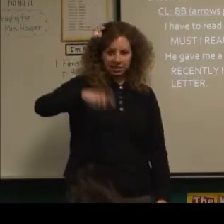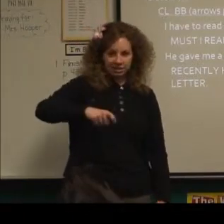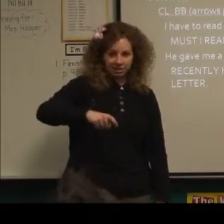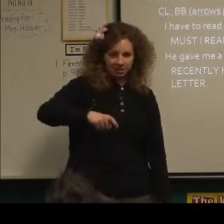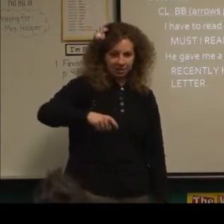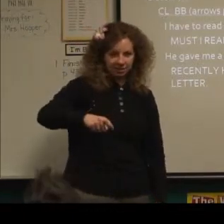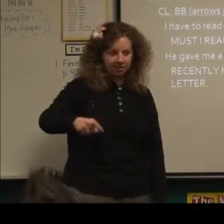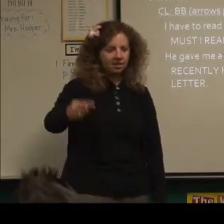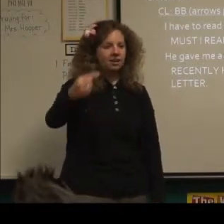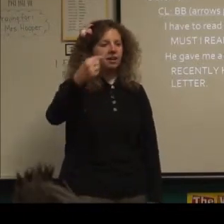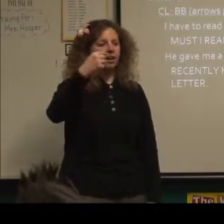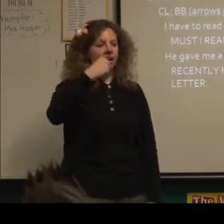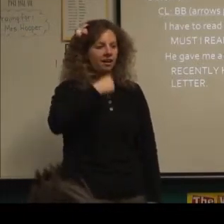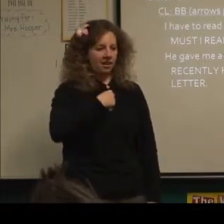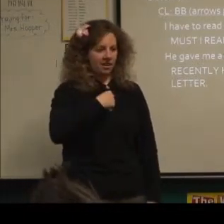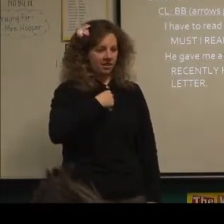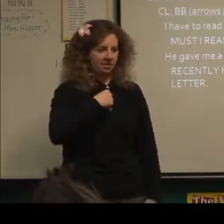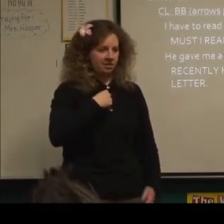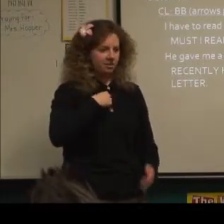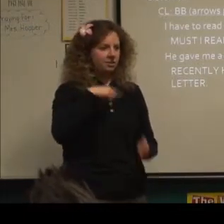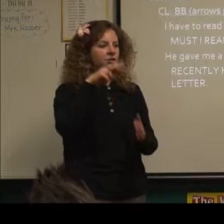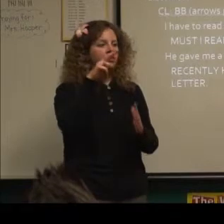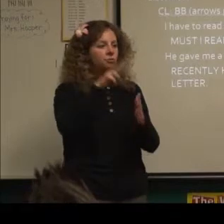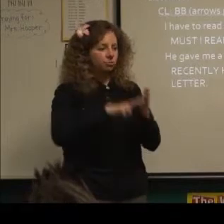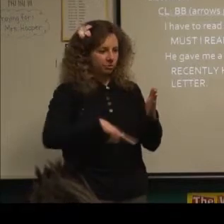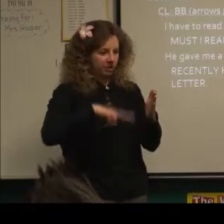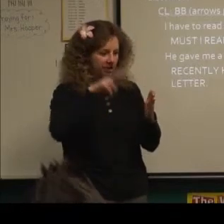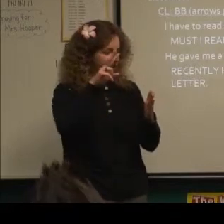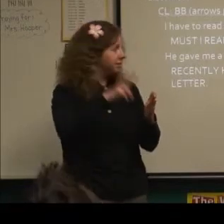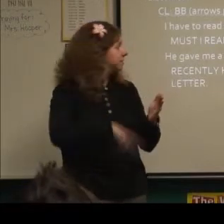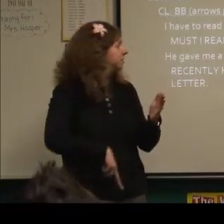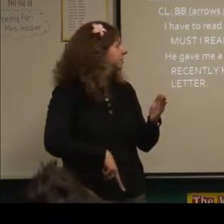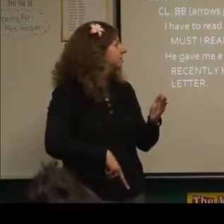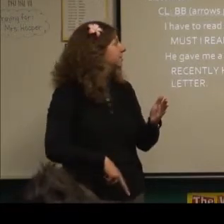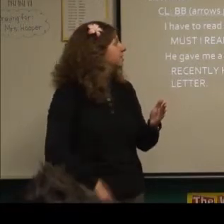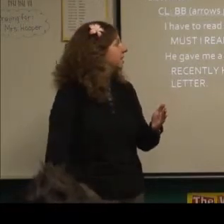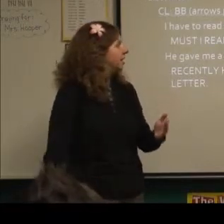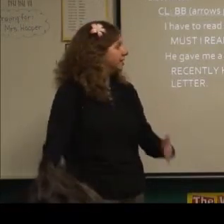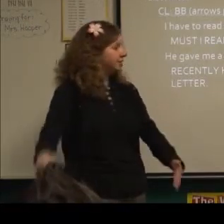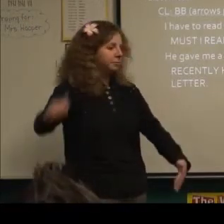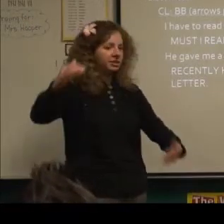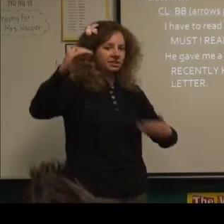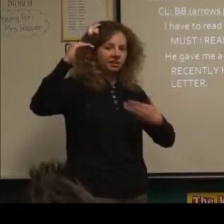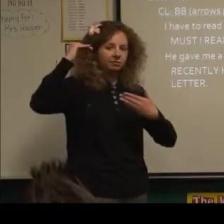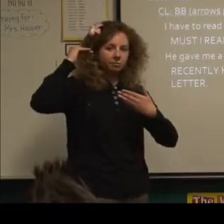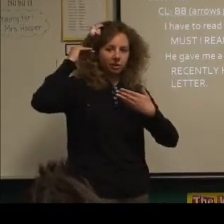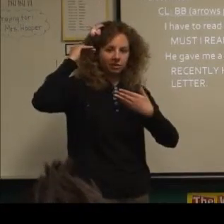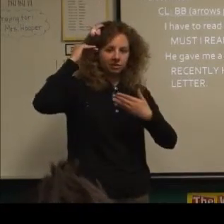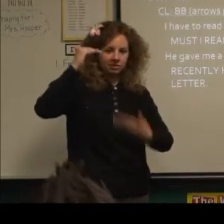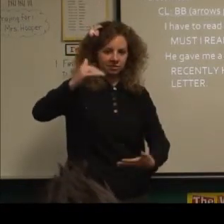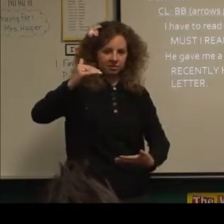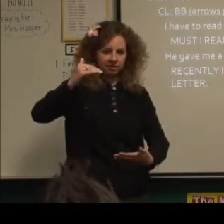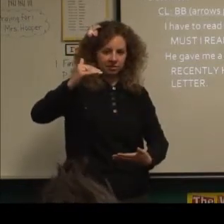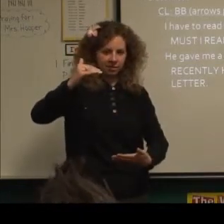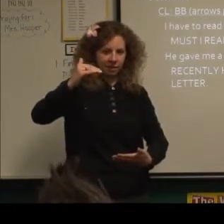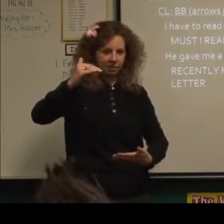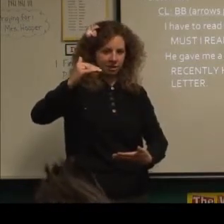must I read, and then the big stack of books, that